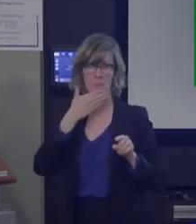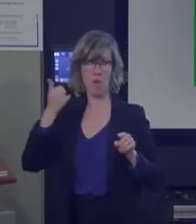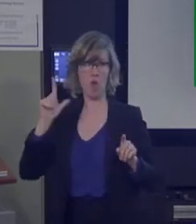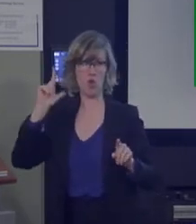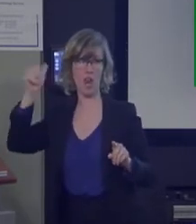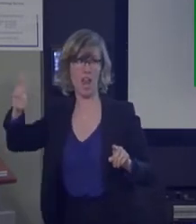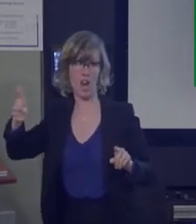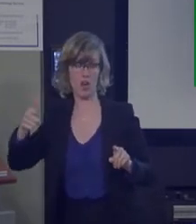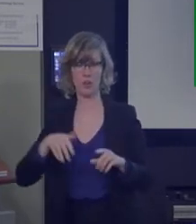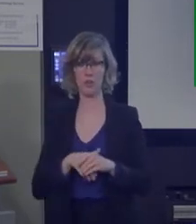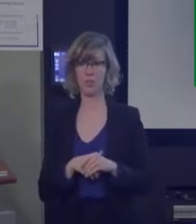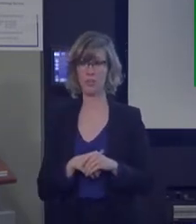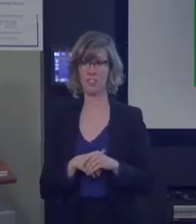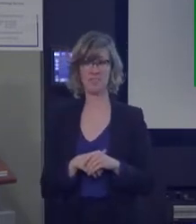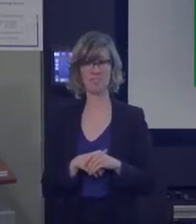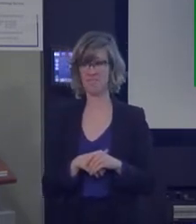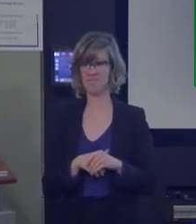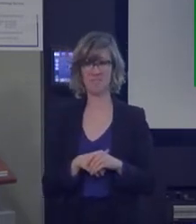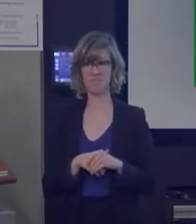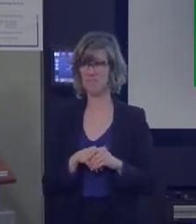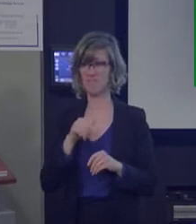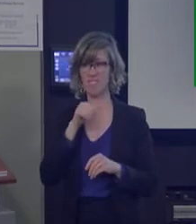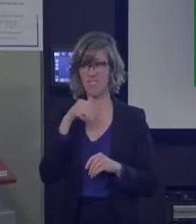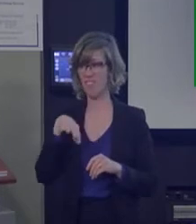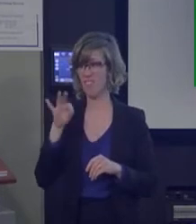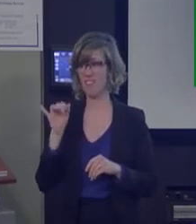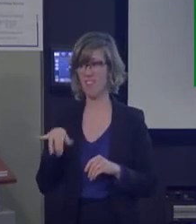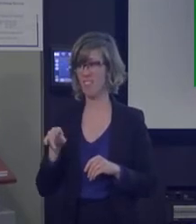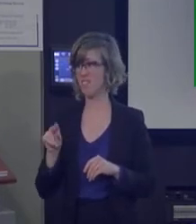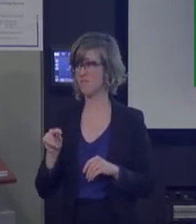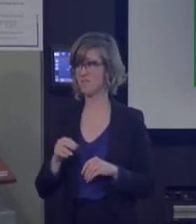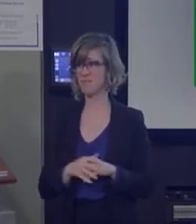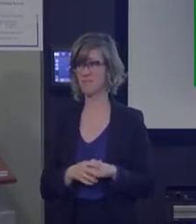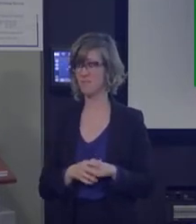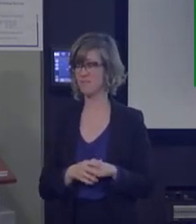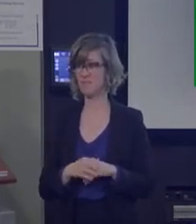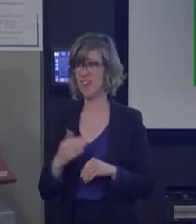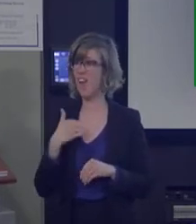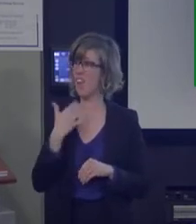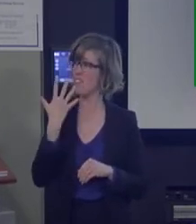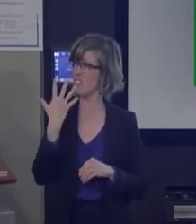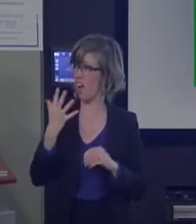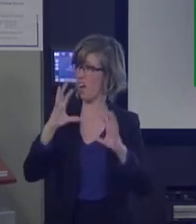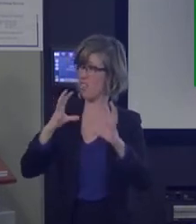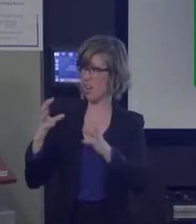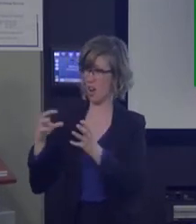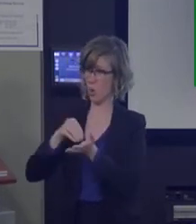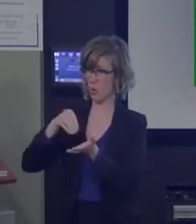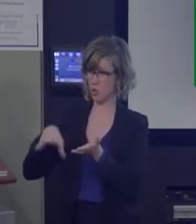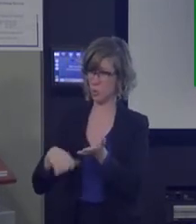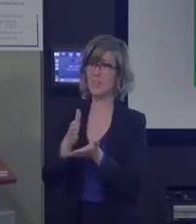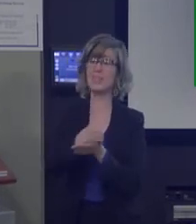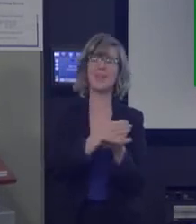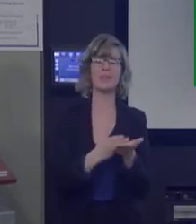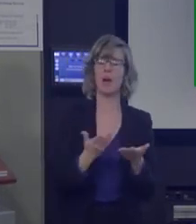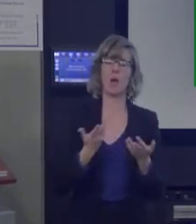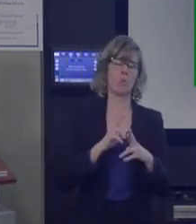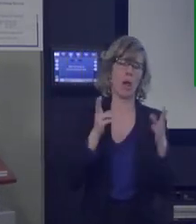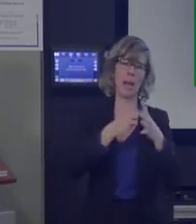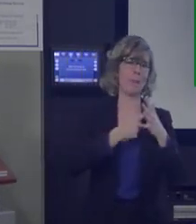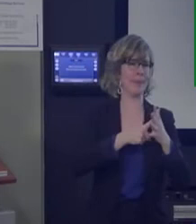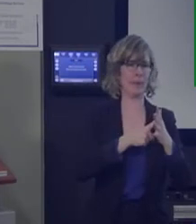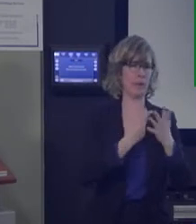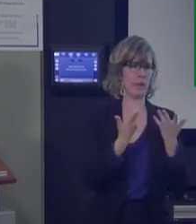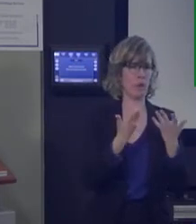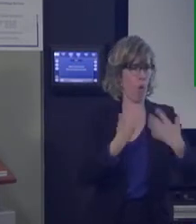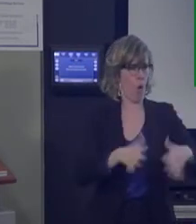But we didn't find that. So we have 5 categories of students. Some of them were experts from the outset. The training couldn't help them